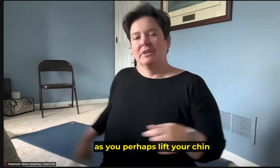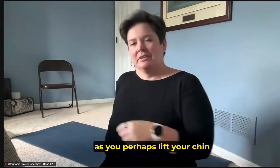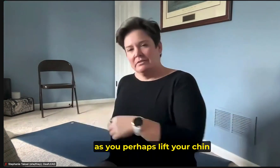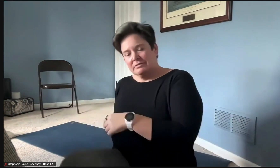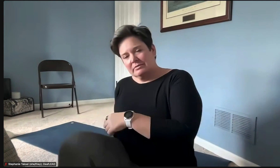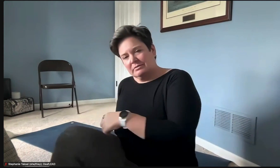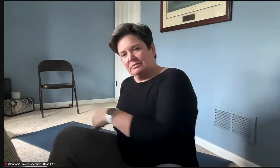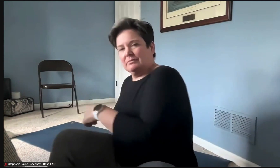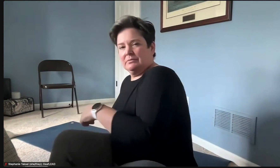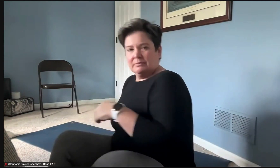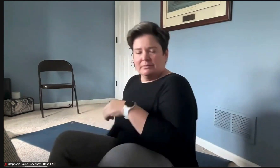chin